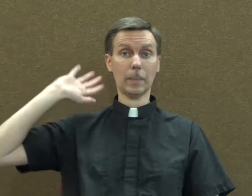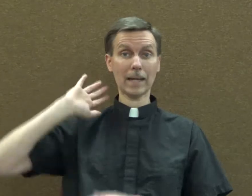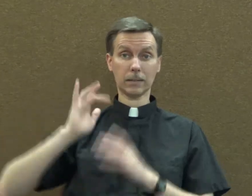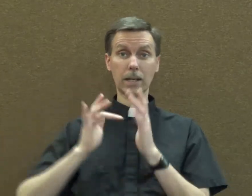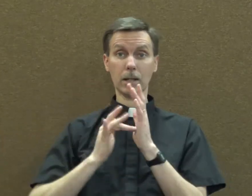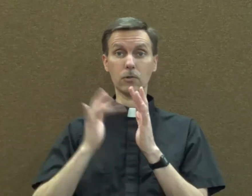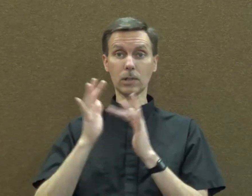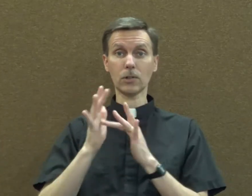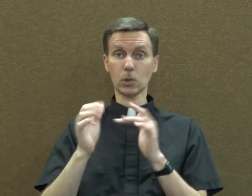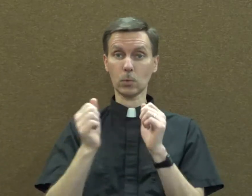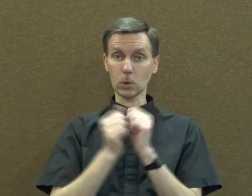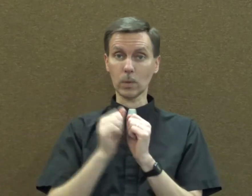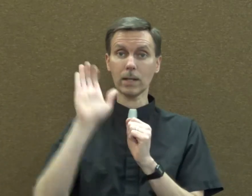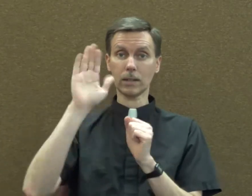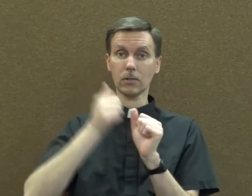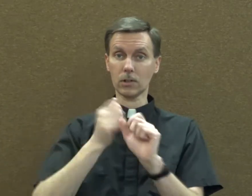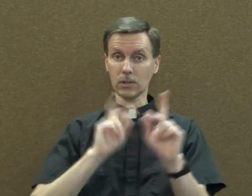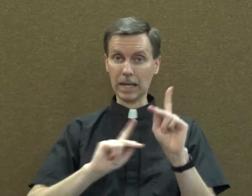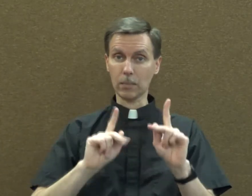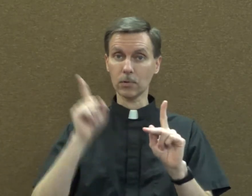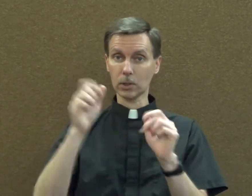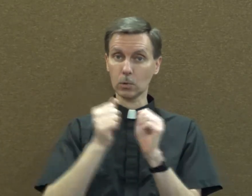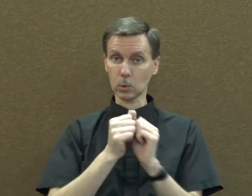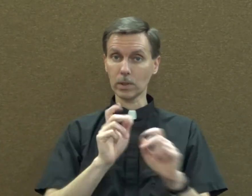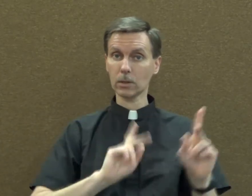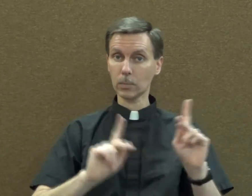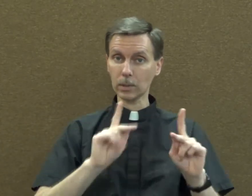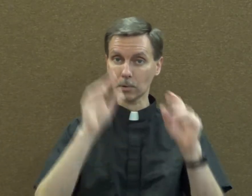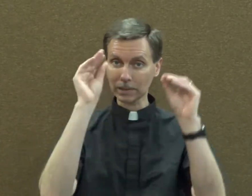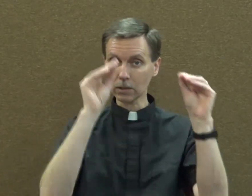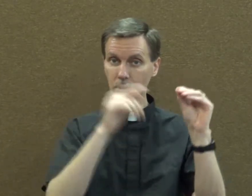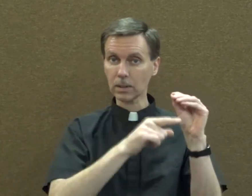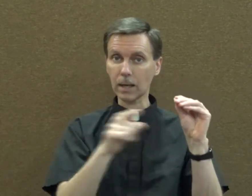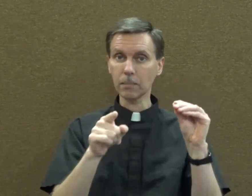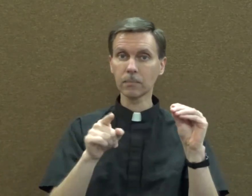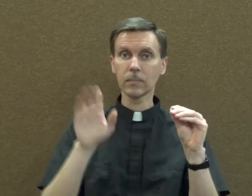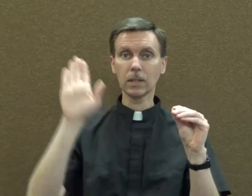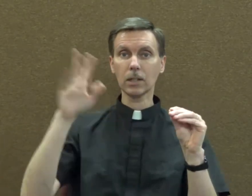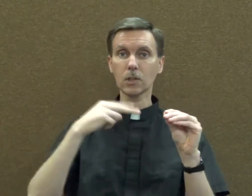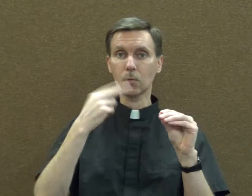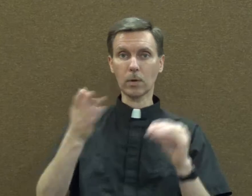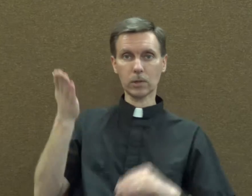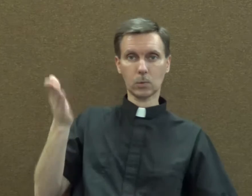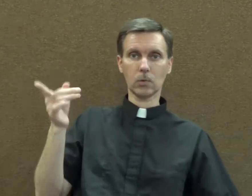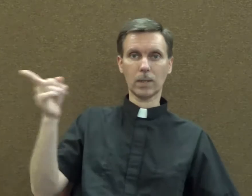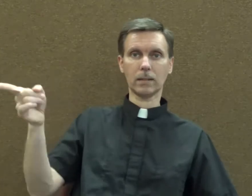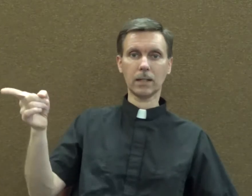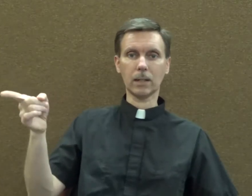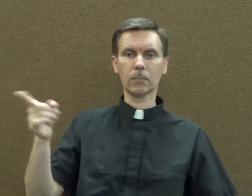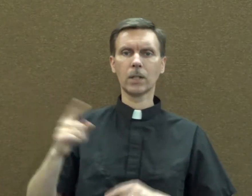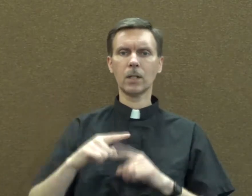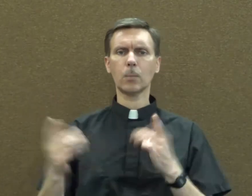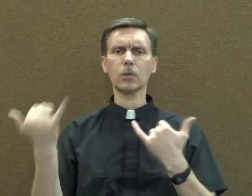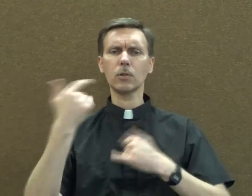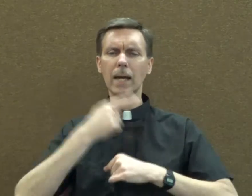Back then, Jesus was with His disciples. He was with the people teaching them. His voice was right there. But